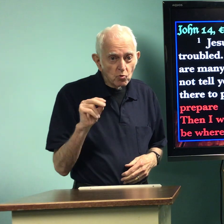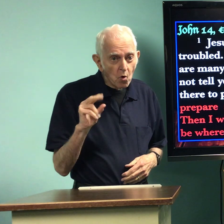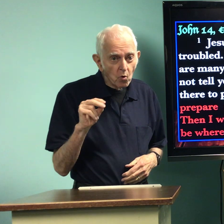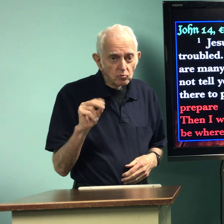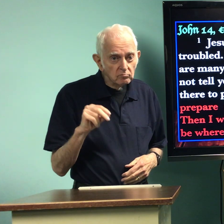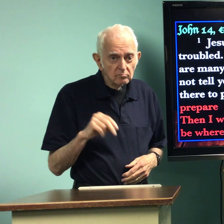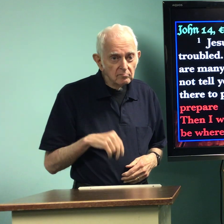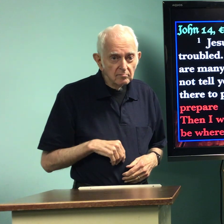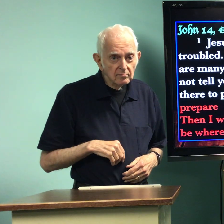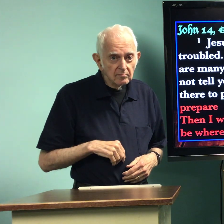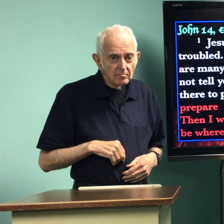complain? No.